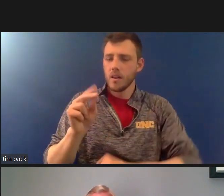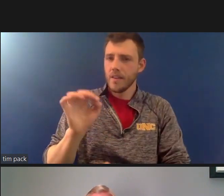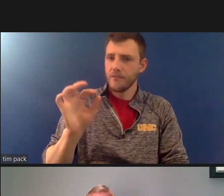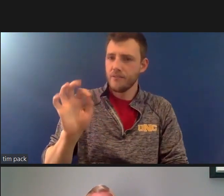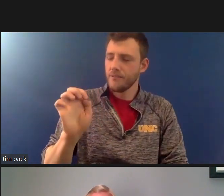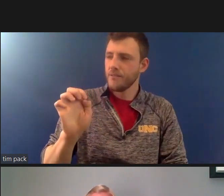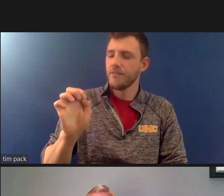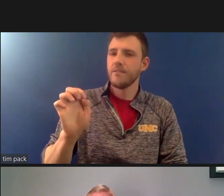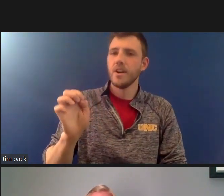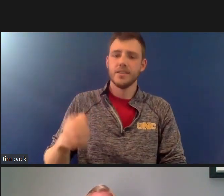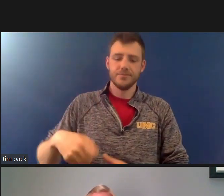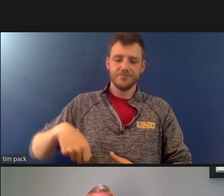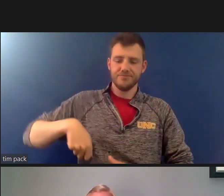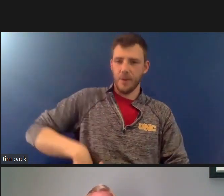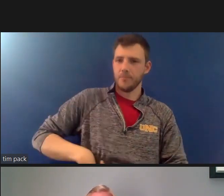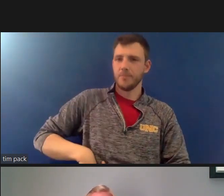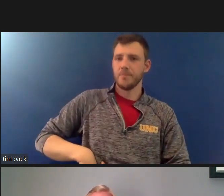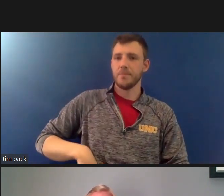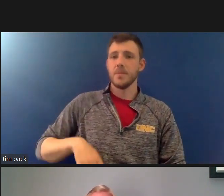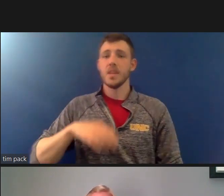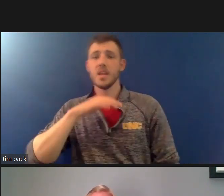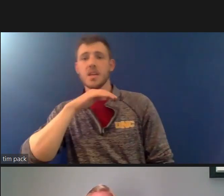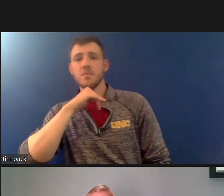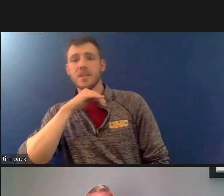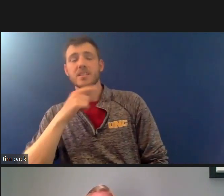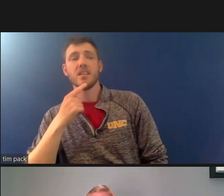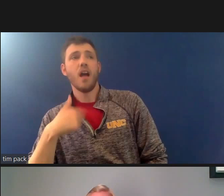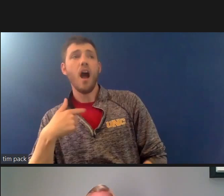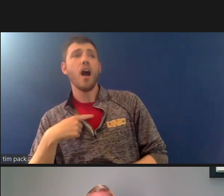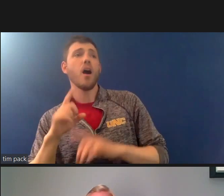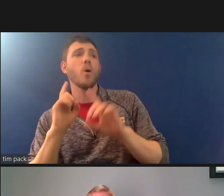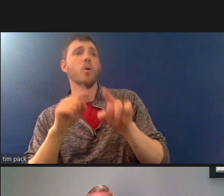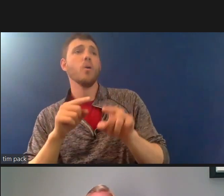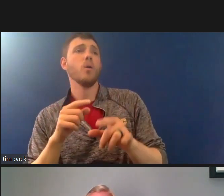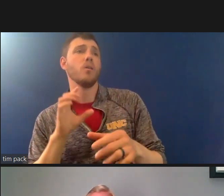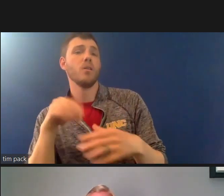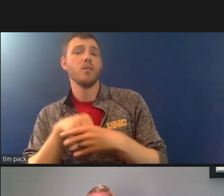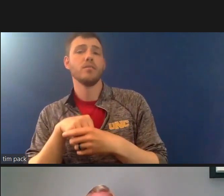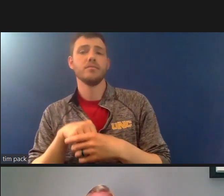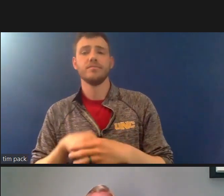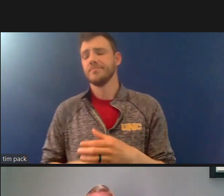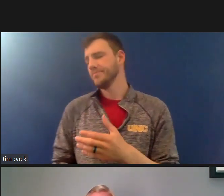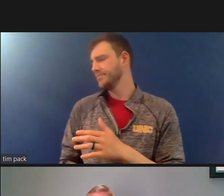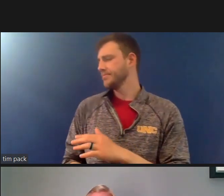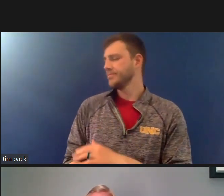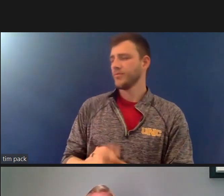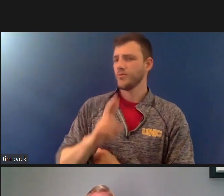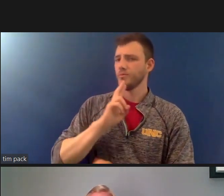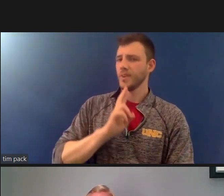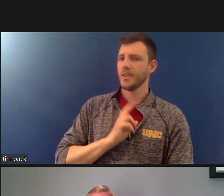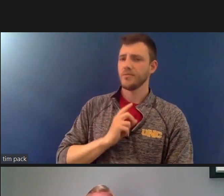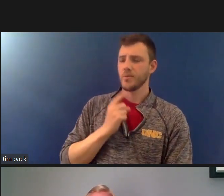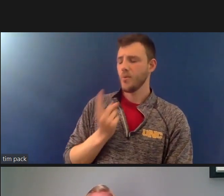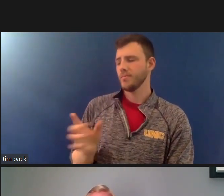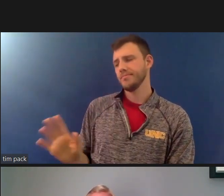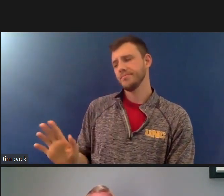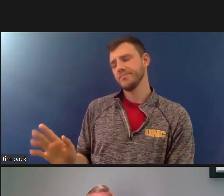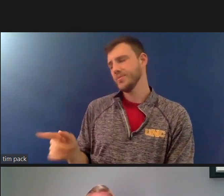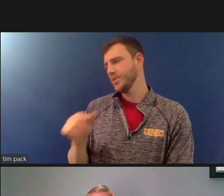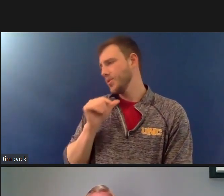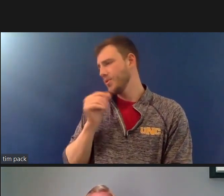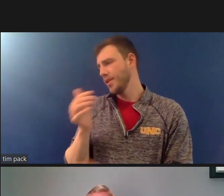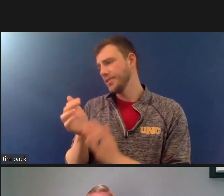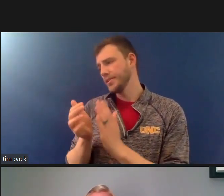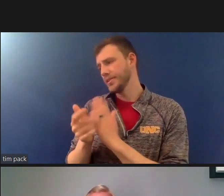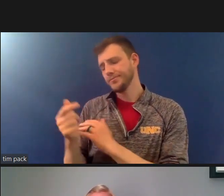Piggy stirred. I'll come. Ralph turned to him. You're no good on a job like this. All the same, we